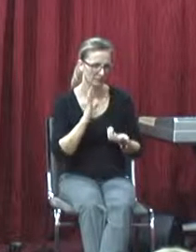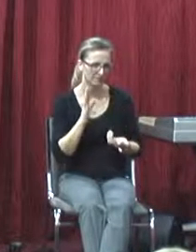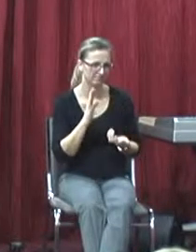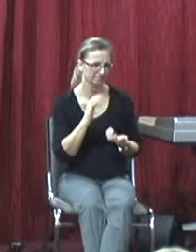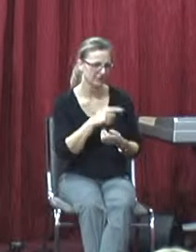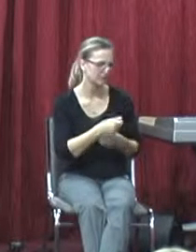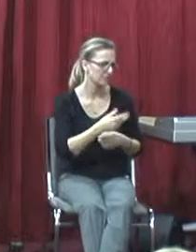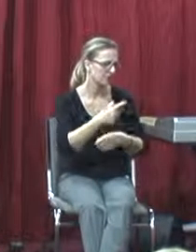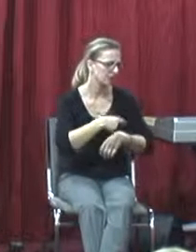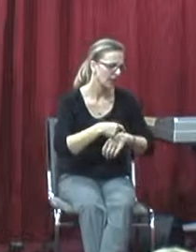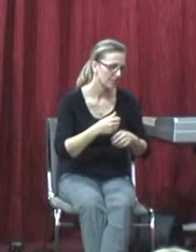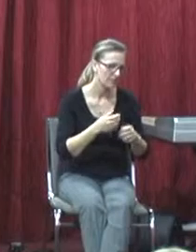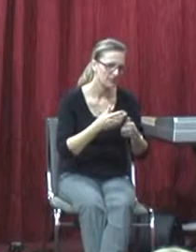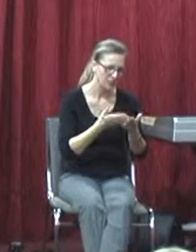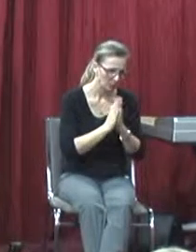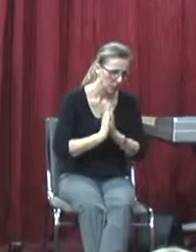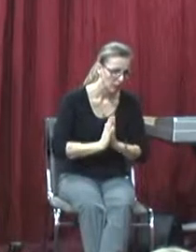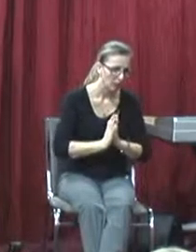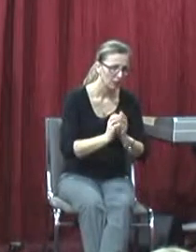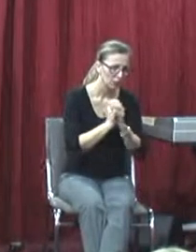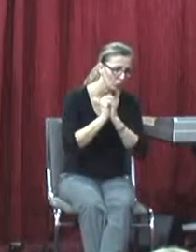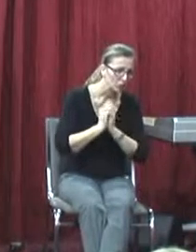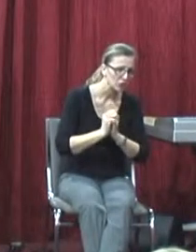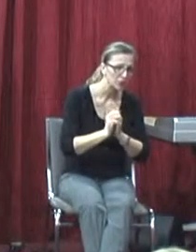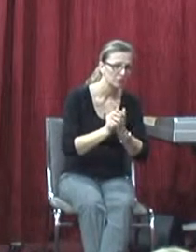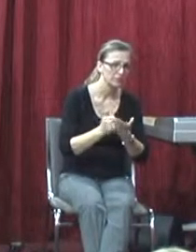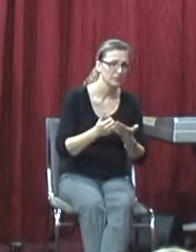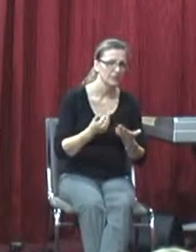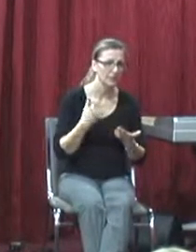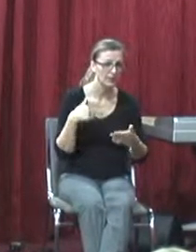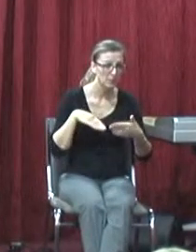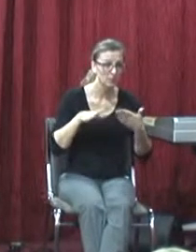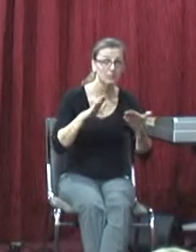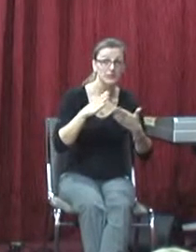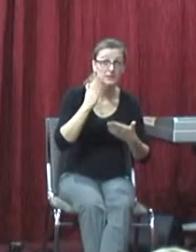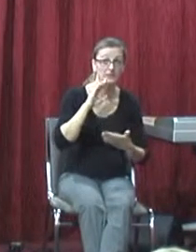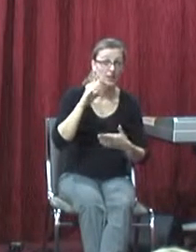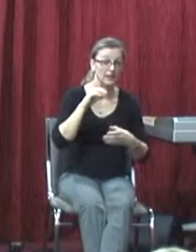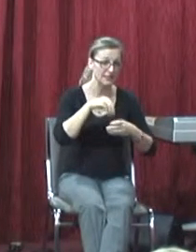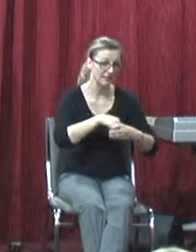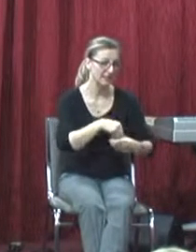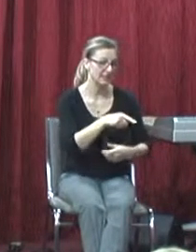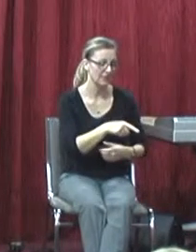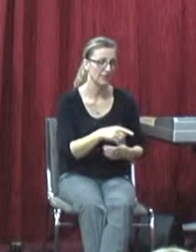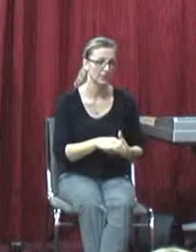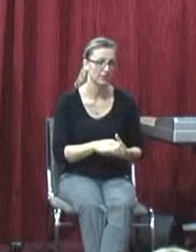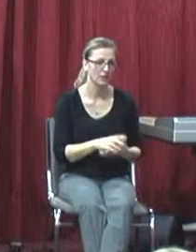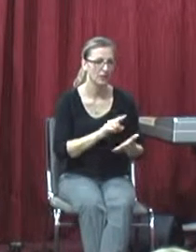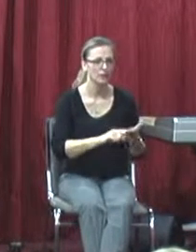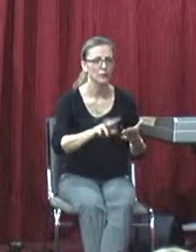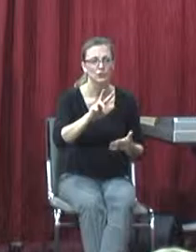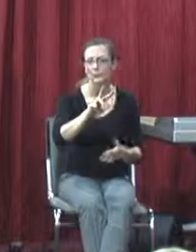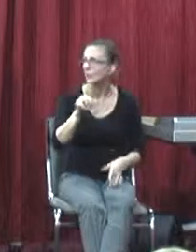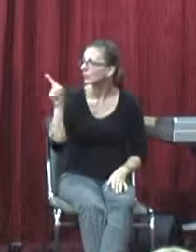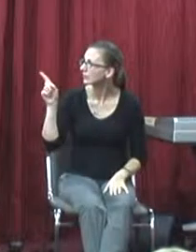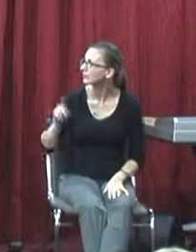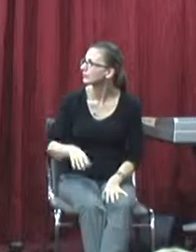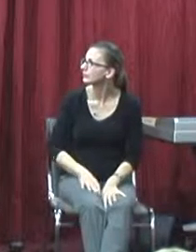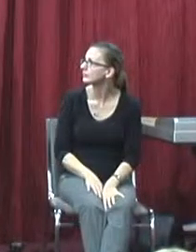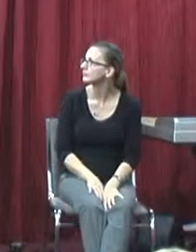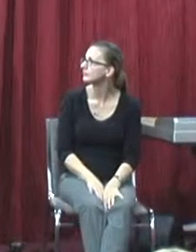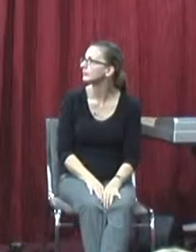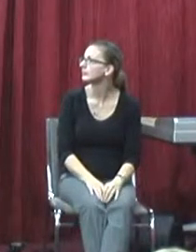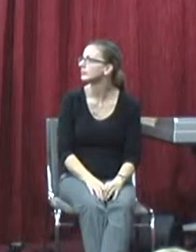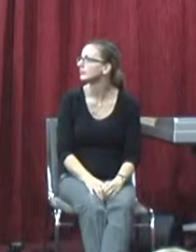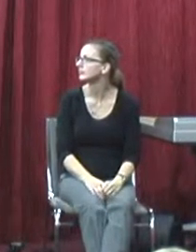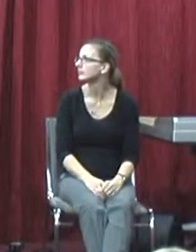must have been spending time in prayer and in worship and have the presence of God in him. Verse 3, his master saw that Adonai was